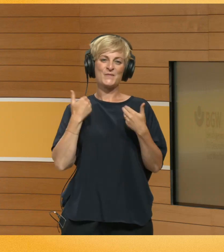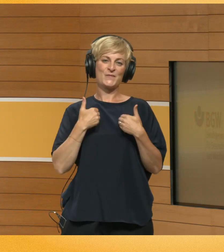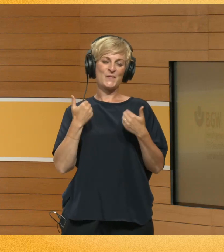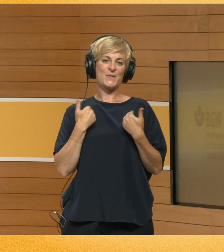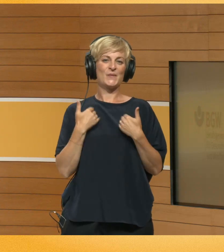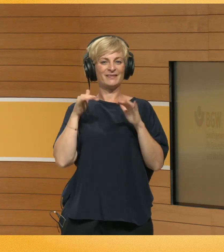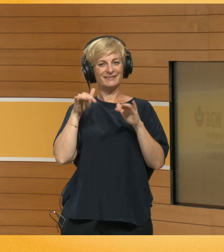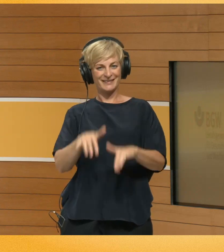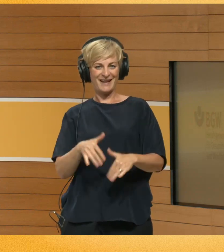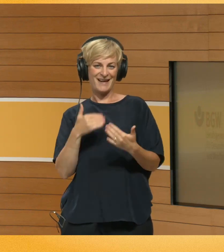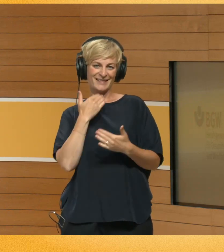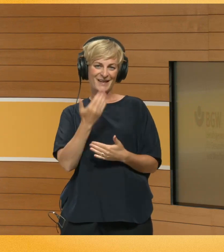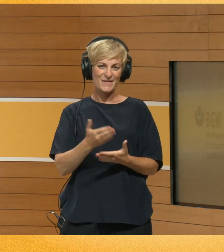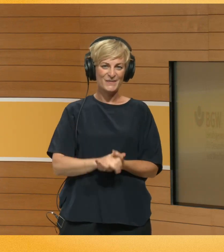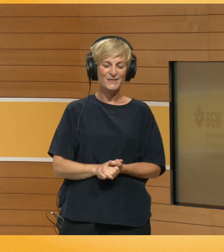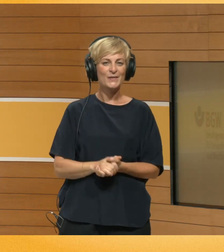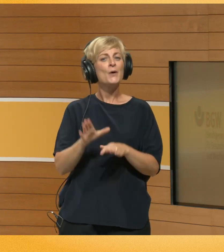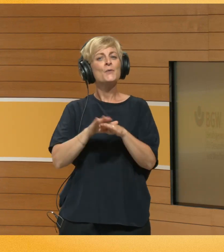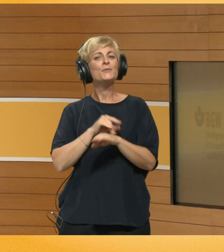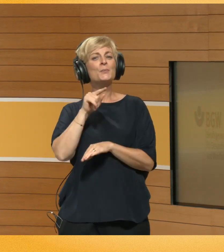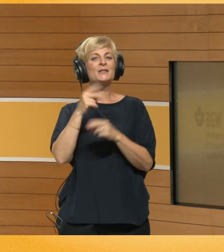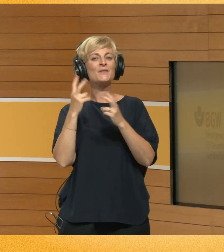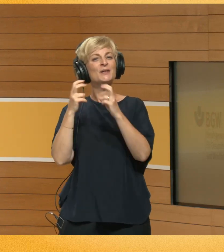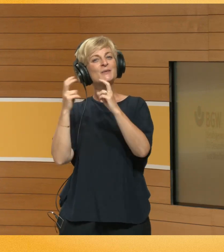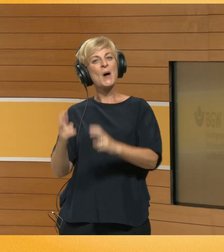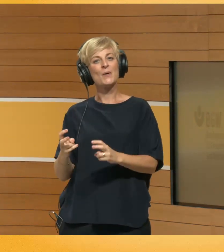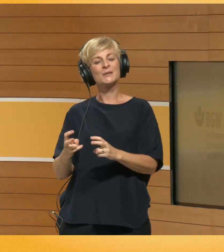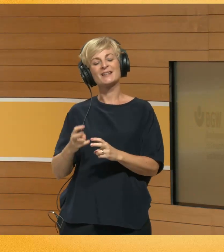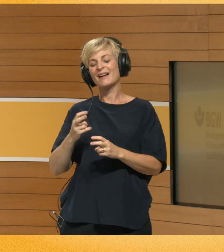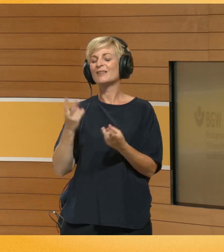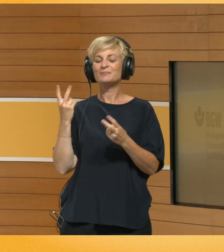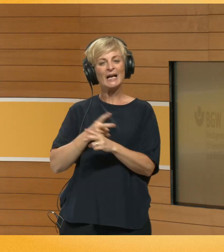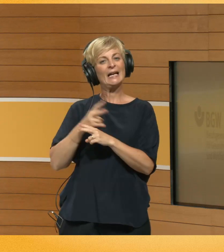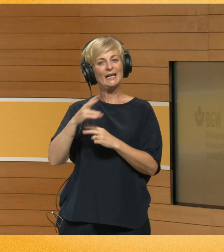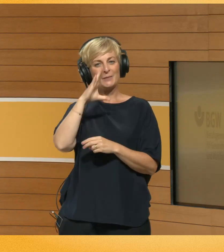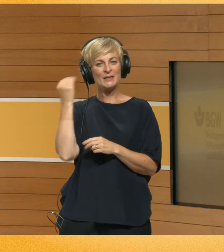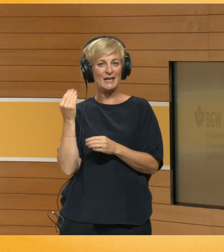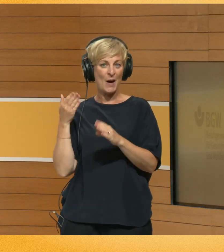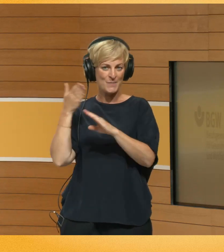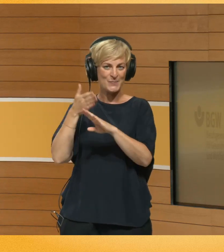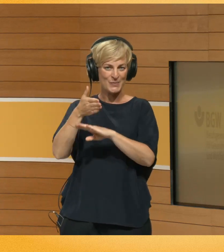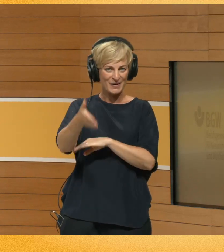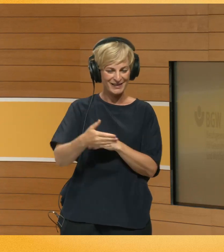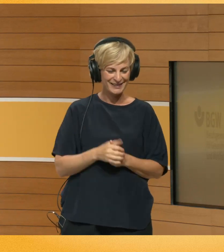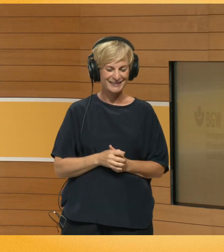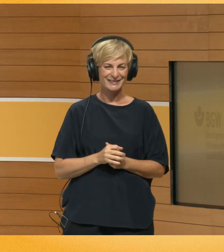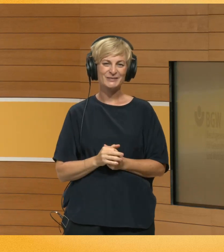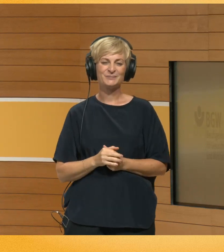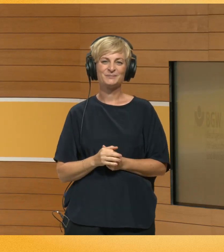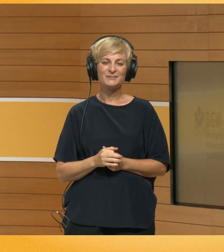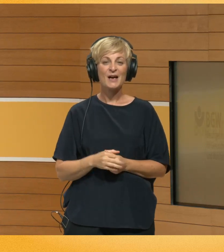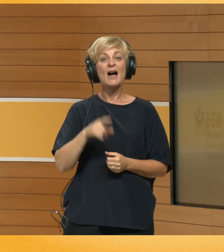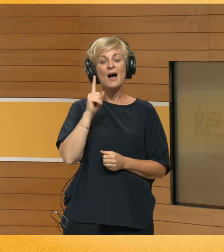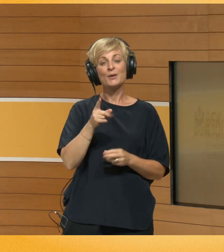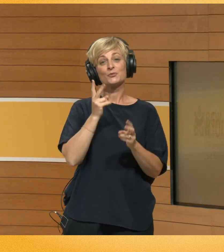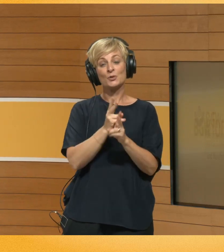Hamburg, anytime I'm here, but mainly based in Berlin, as Miriam had already introduced me. Thanks